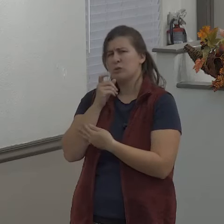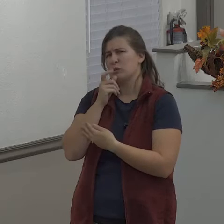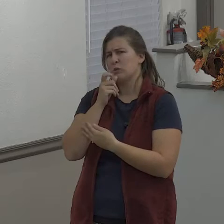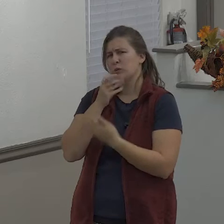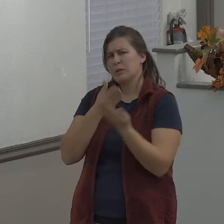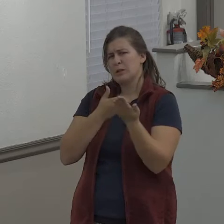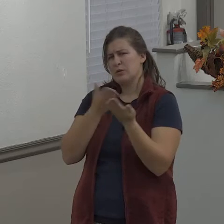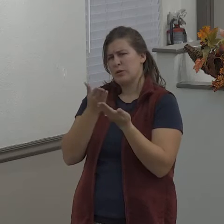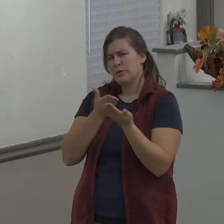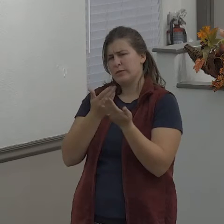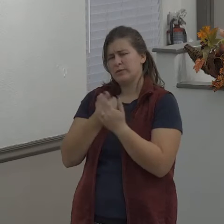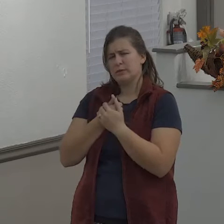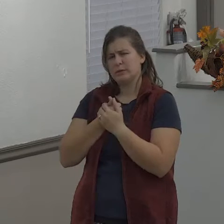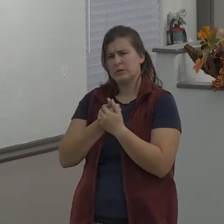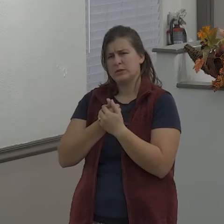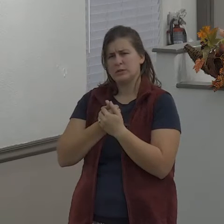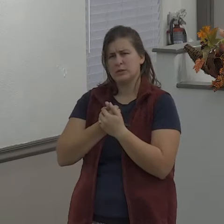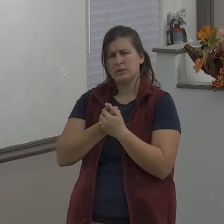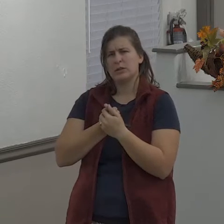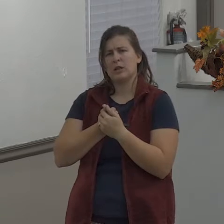Who am I serving?